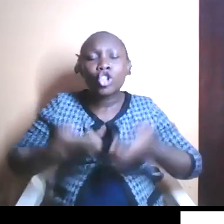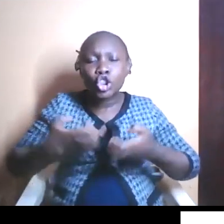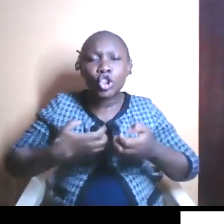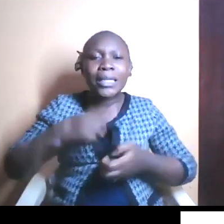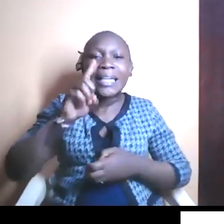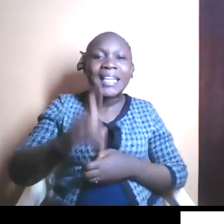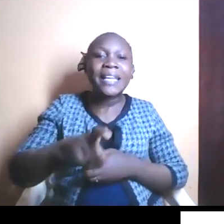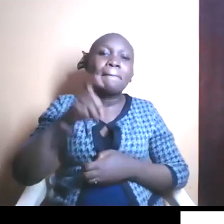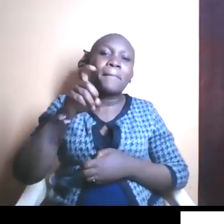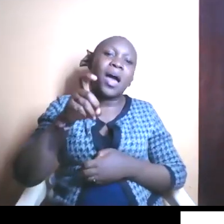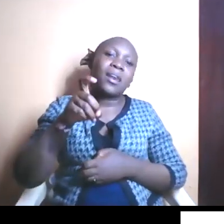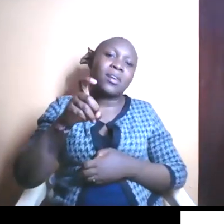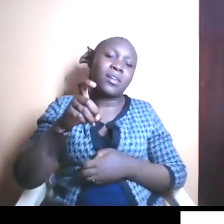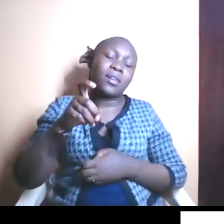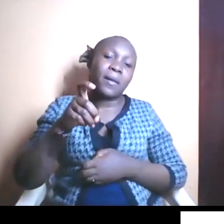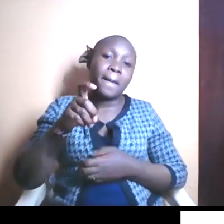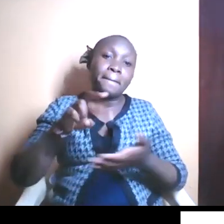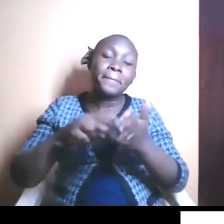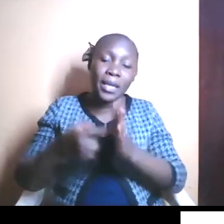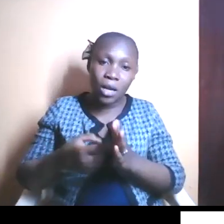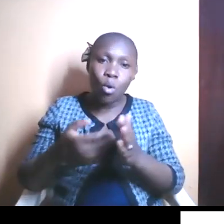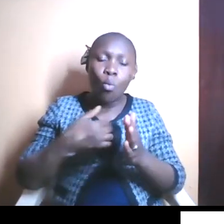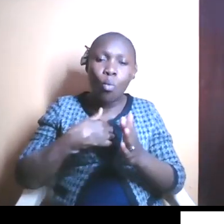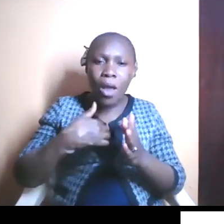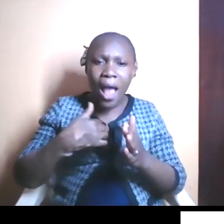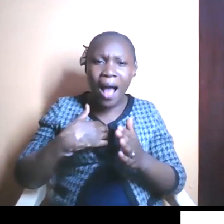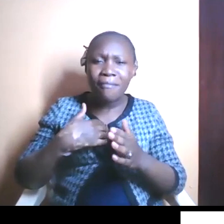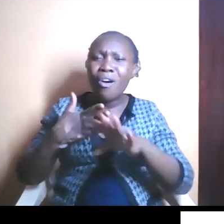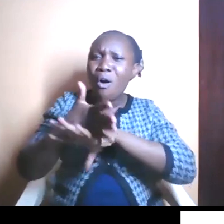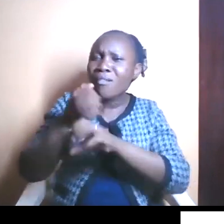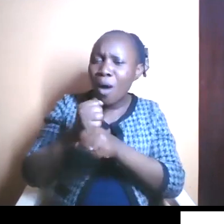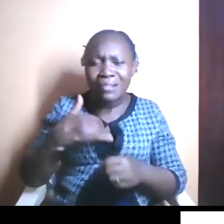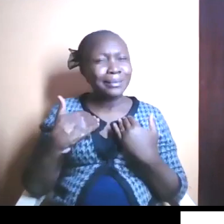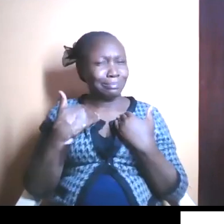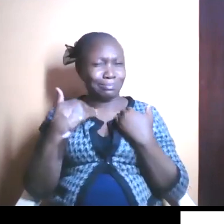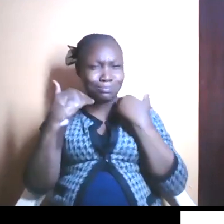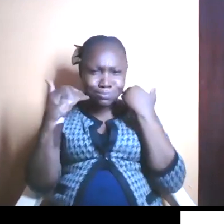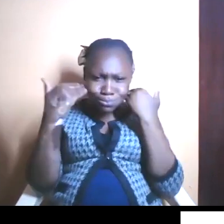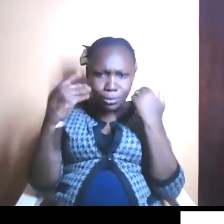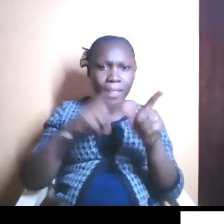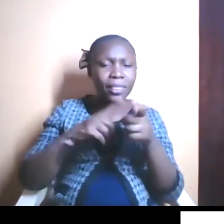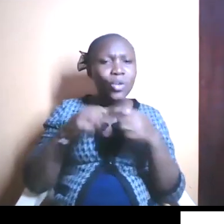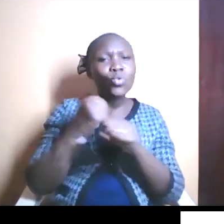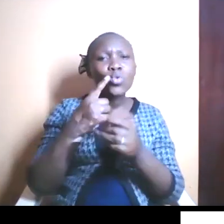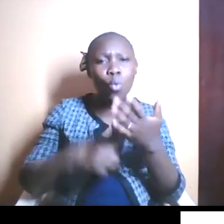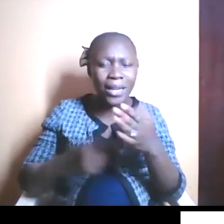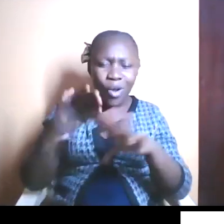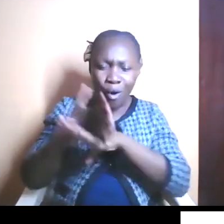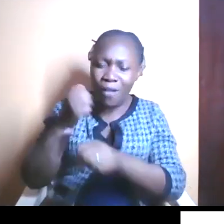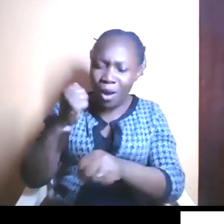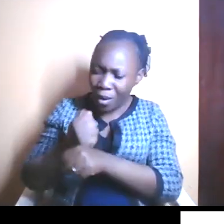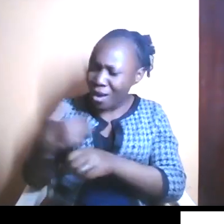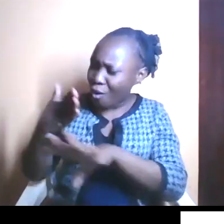a vicious cycle. You are overworked, you're upset, you continue to overwork more. At the end, you're just